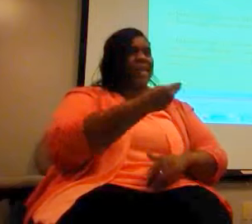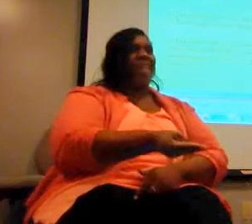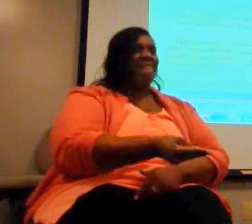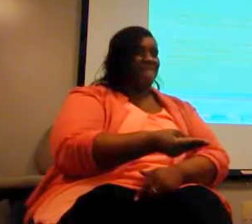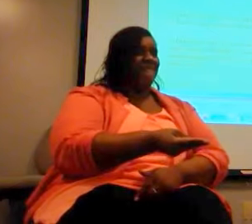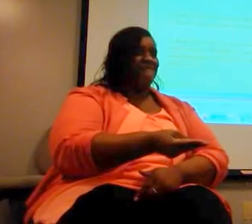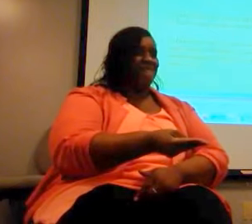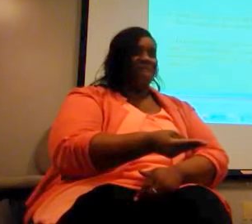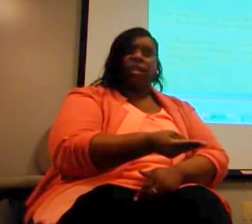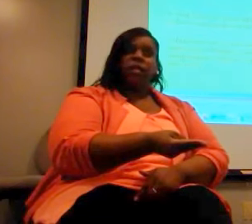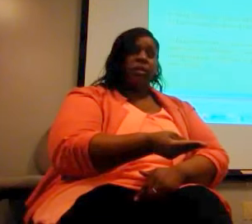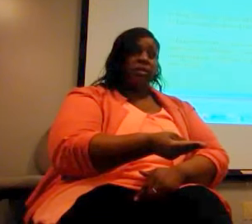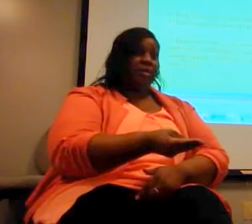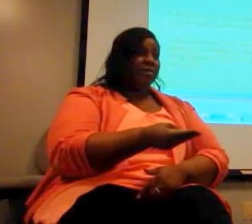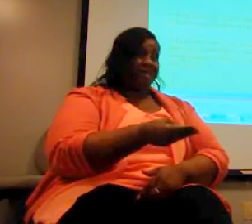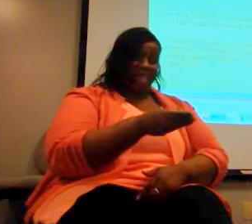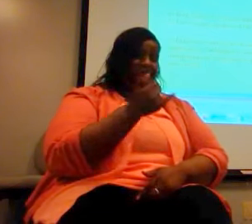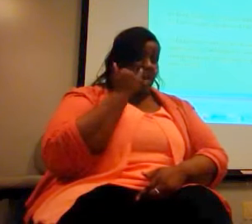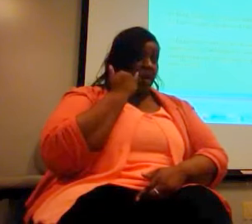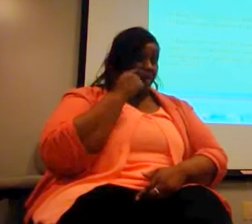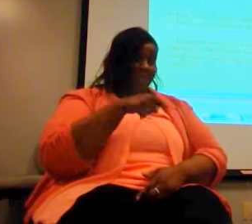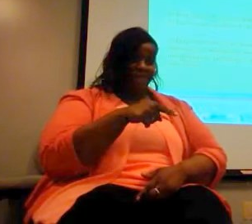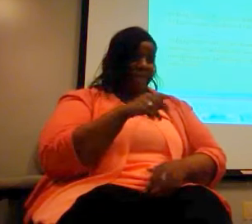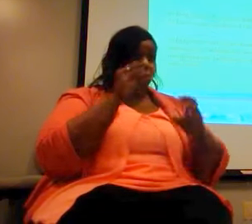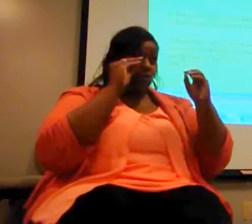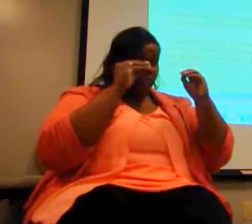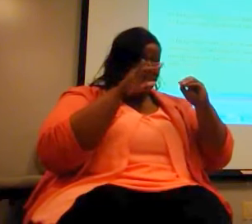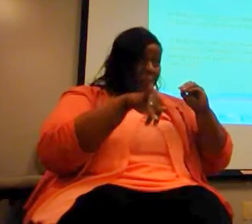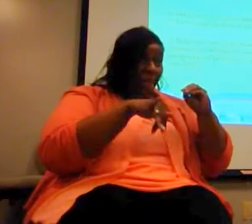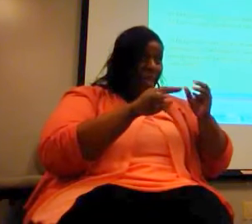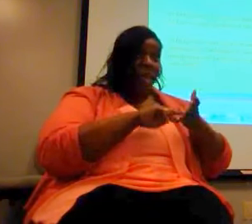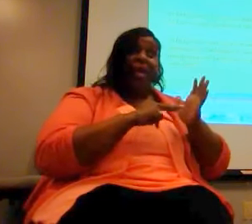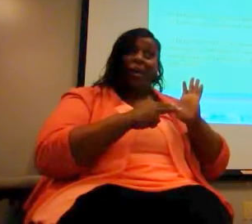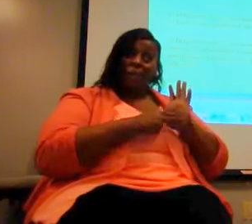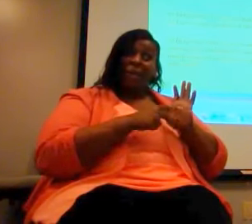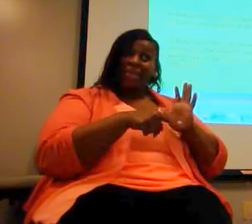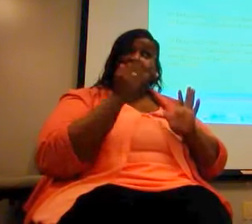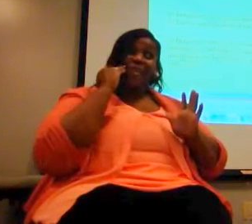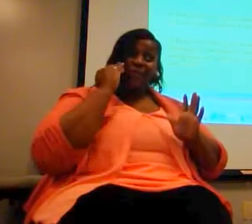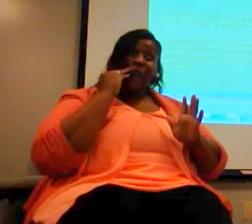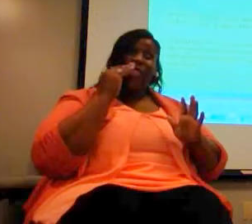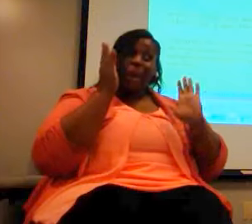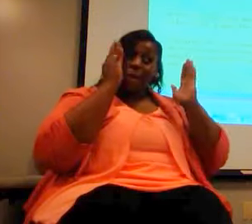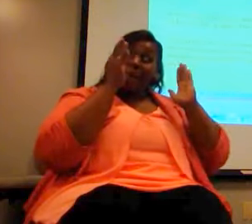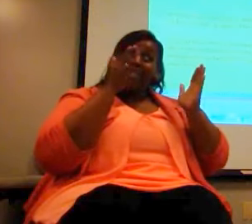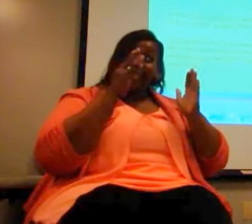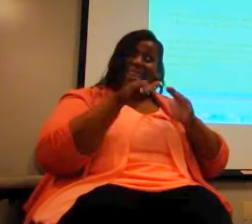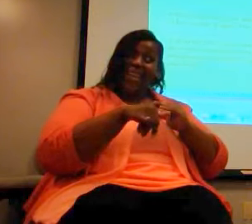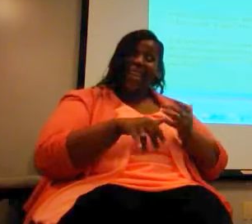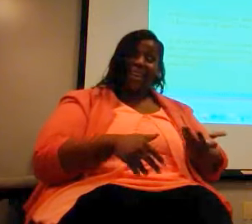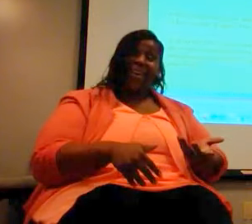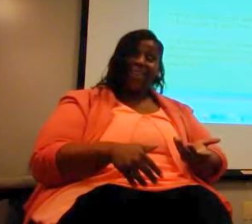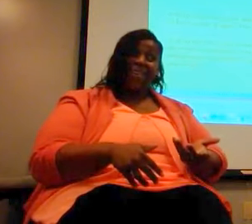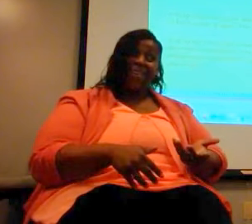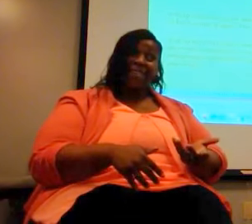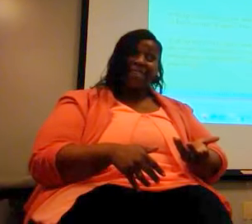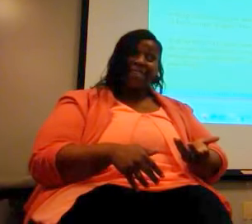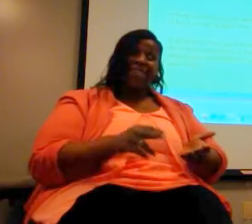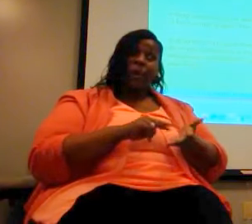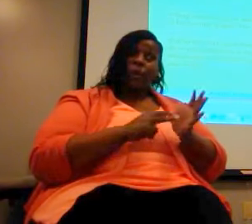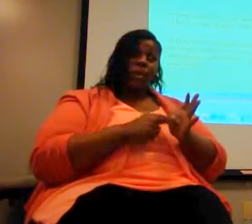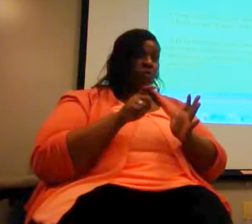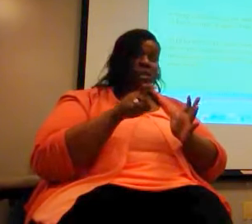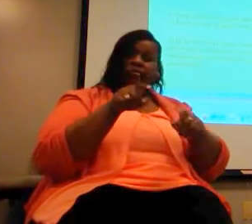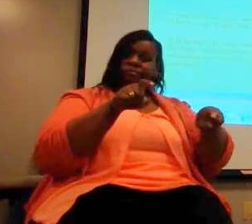and ultimately get what they want, if that's what they've been taught, kids are savvy, y'all, they pay attention, then we got to back